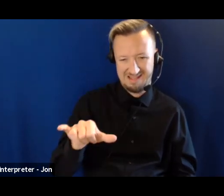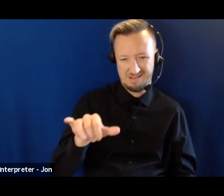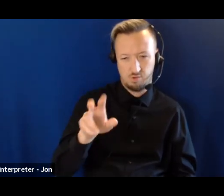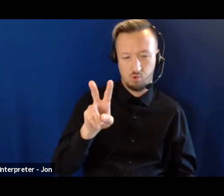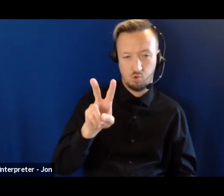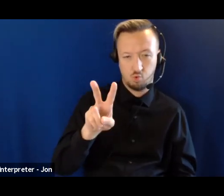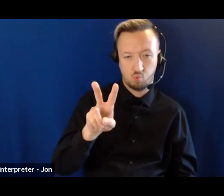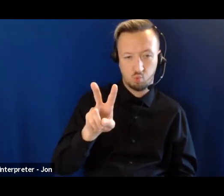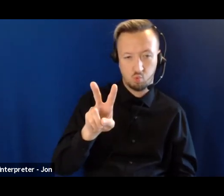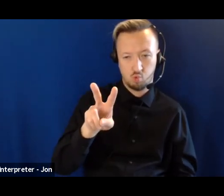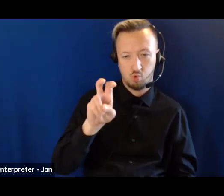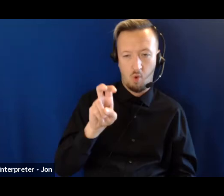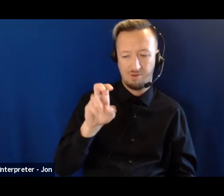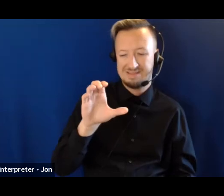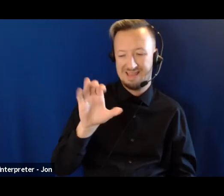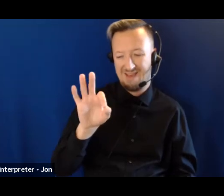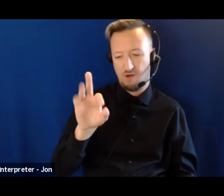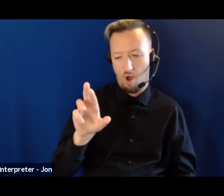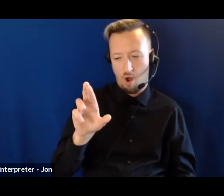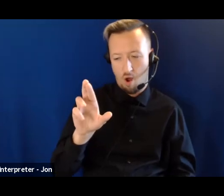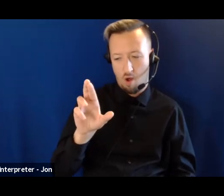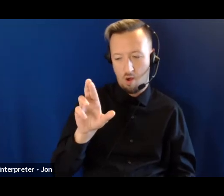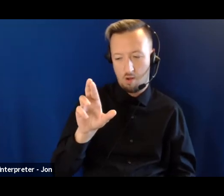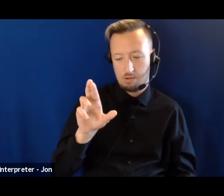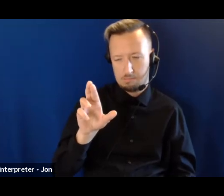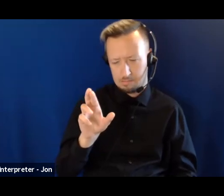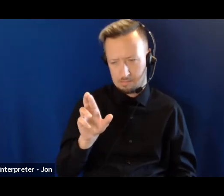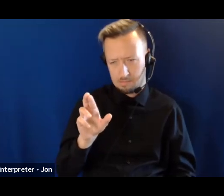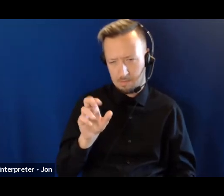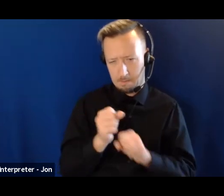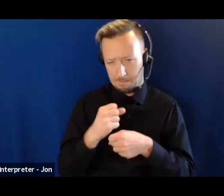200 CFR. Let me make sure I get it right.